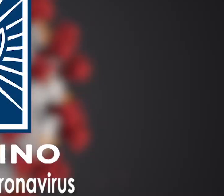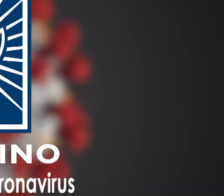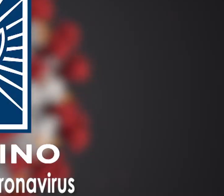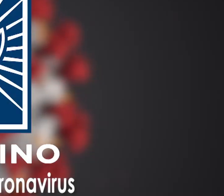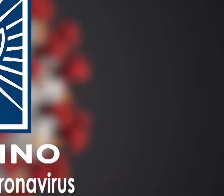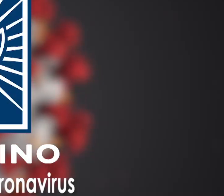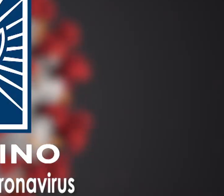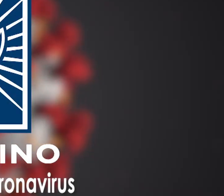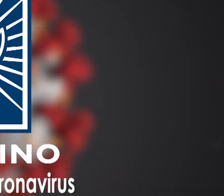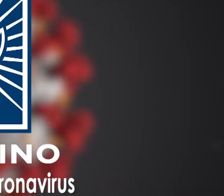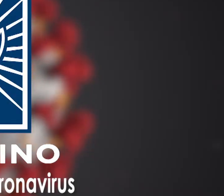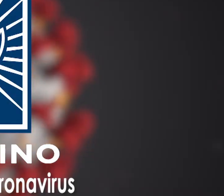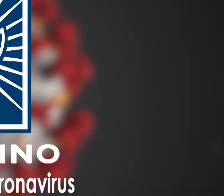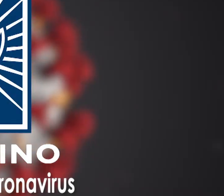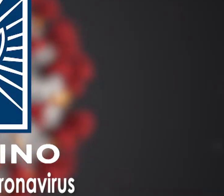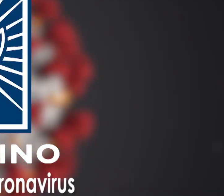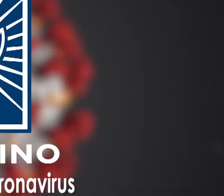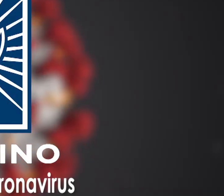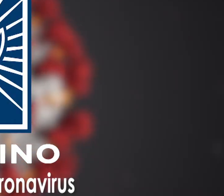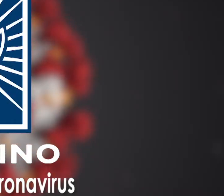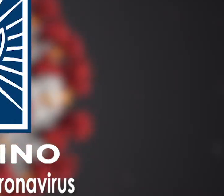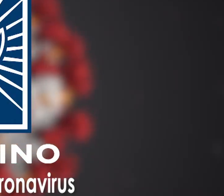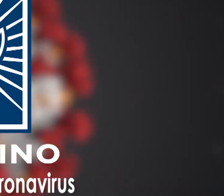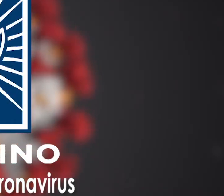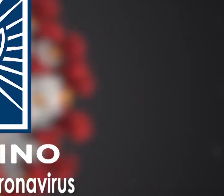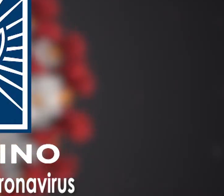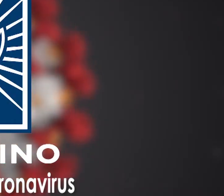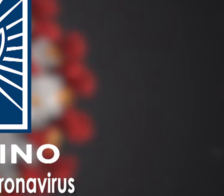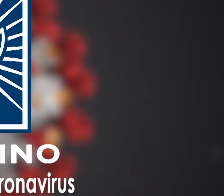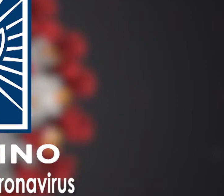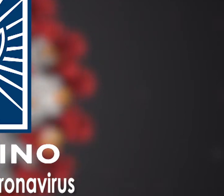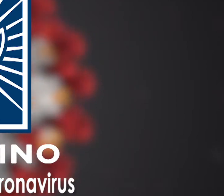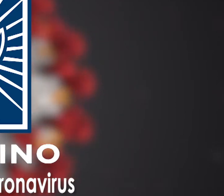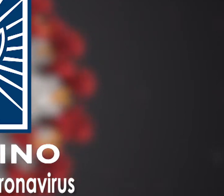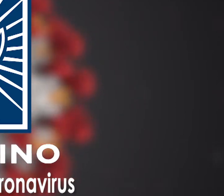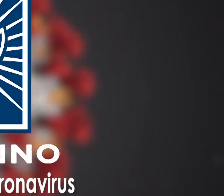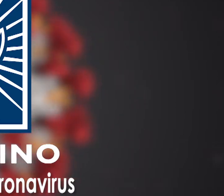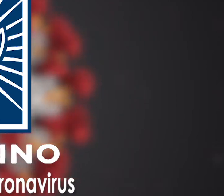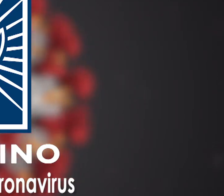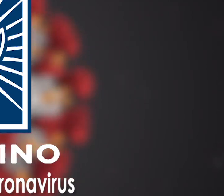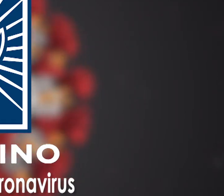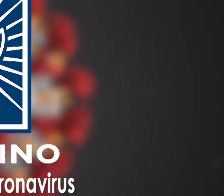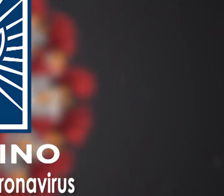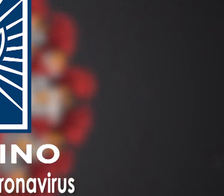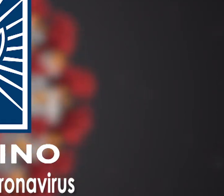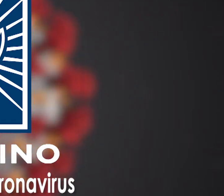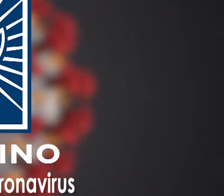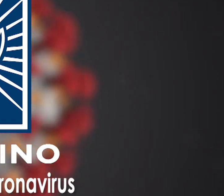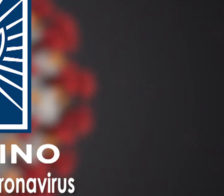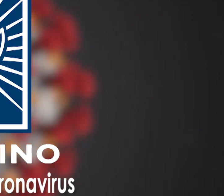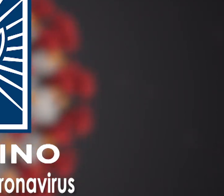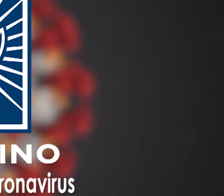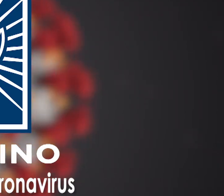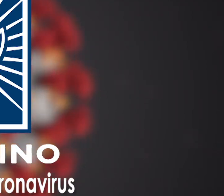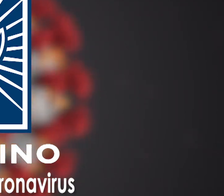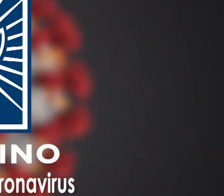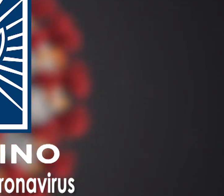For the latest information regarding the COVID-19 pandemic in Cupertino, please visit